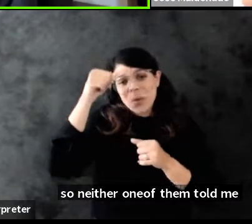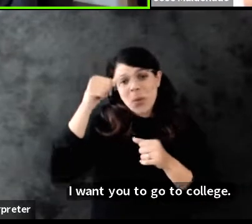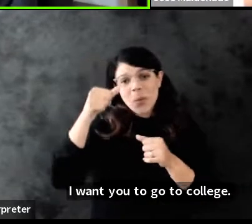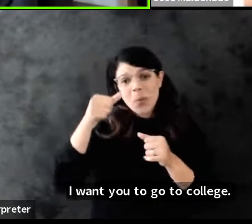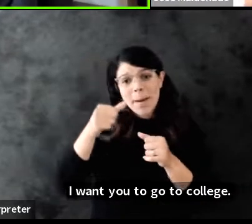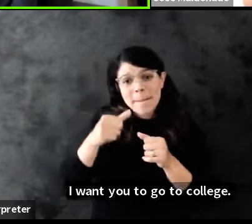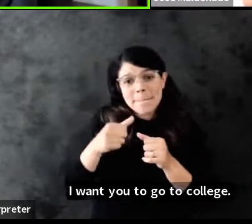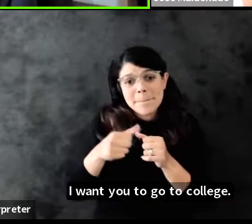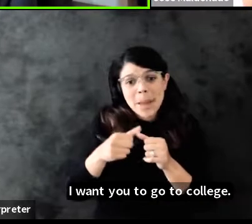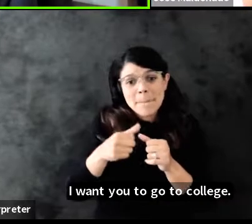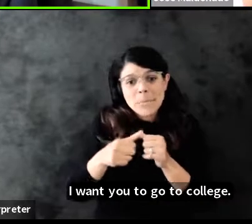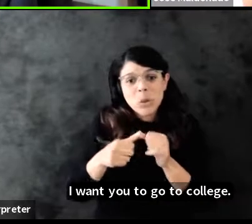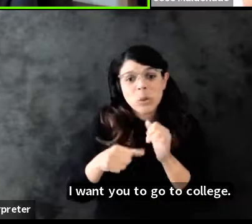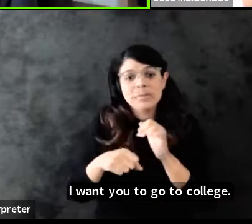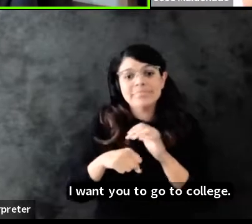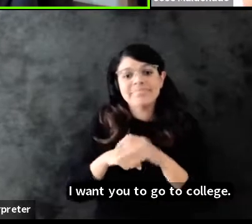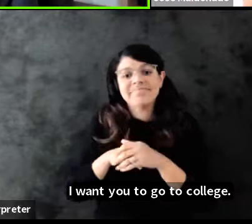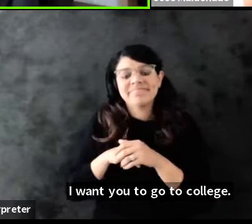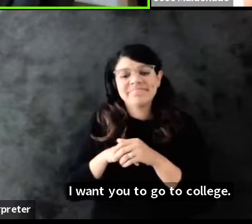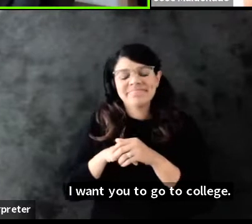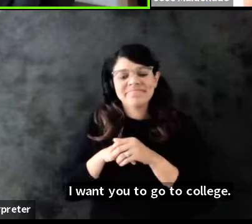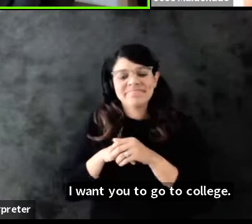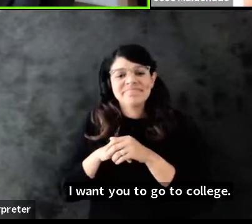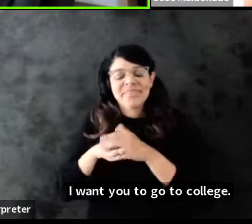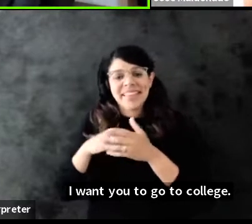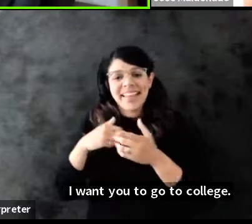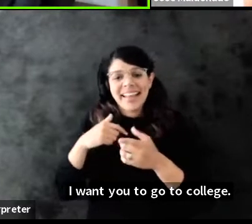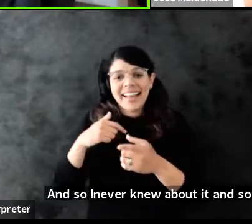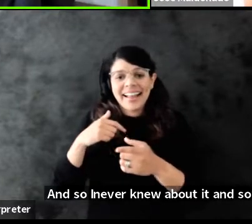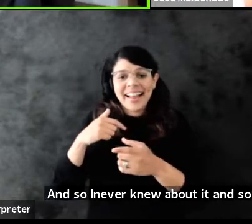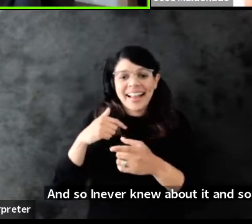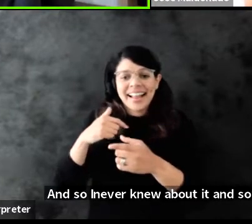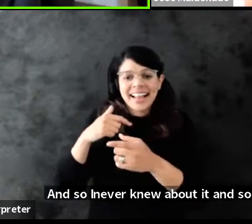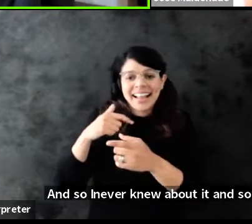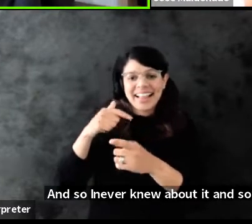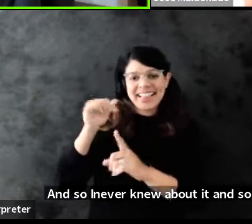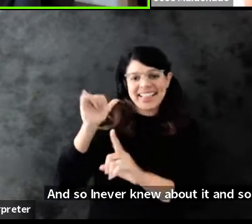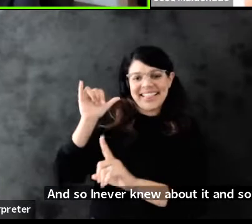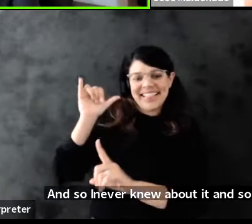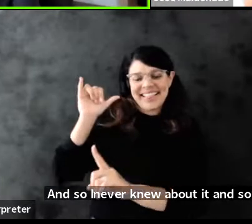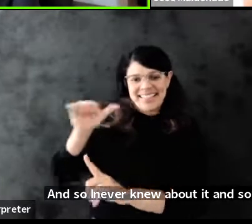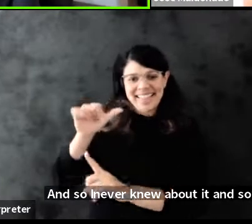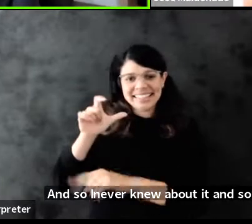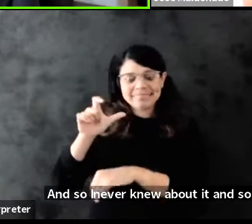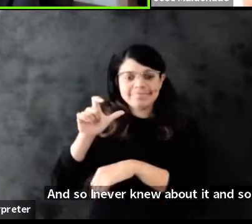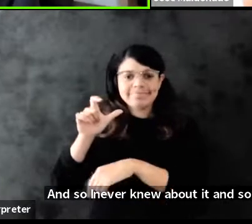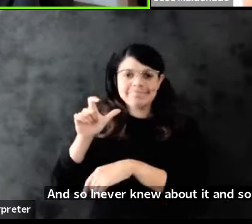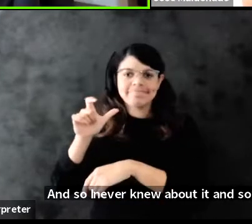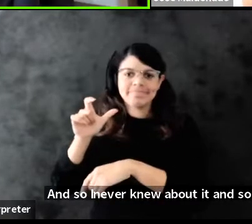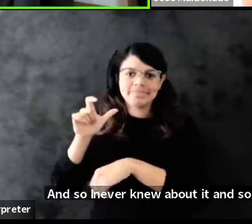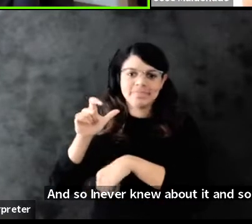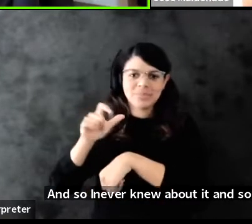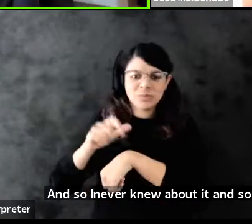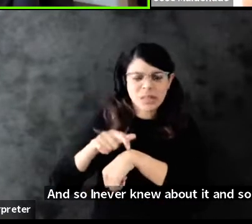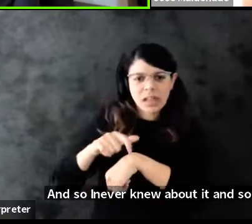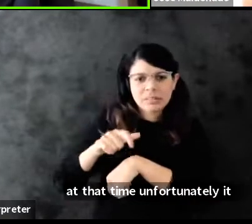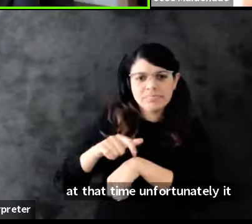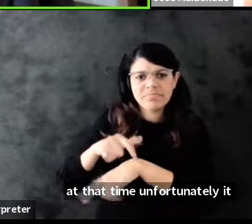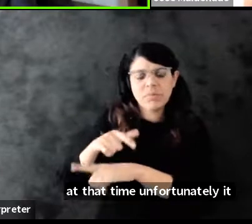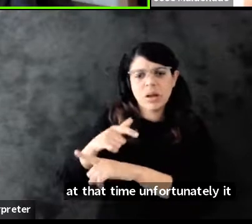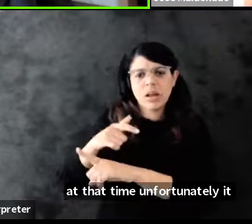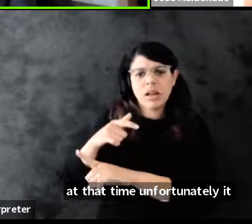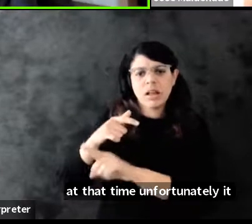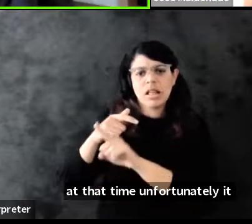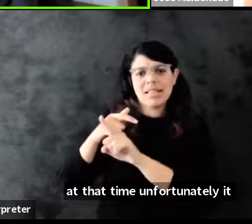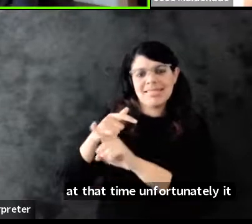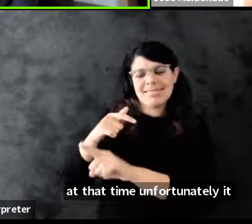goes on somewhere in some places. At that time, there was unbeknownst to me, a very vulgar racist tracking